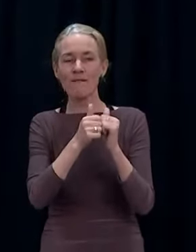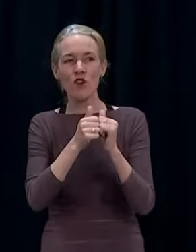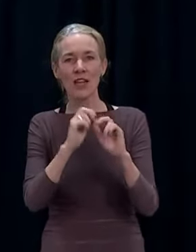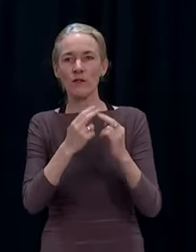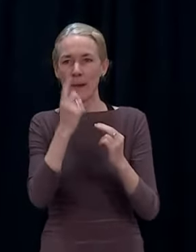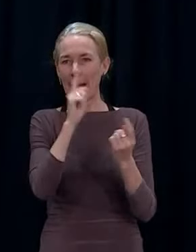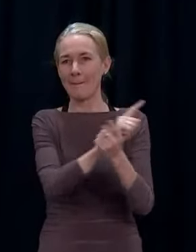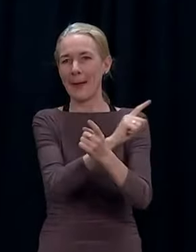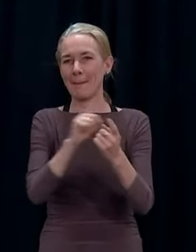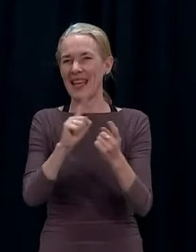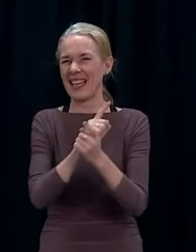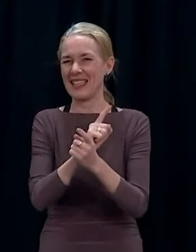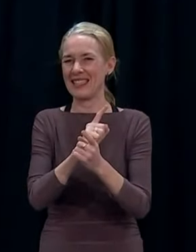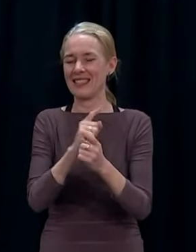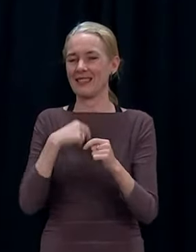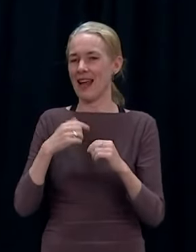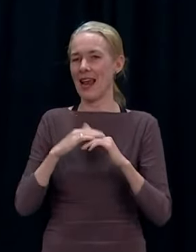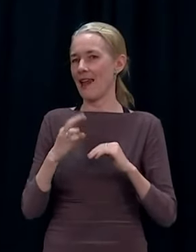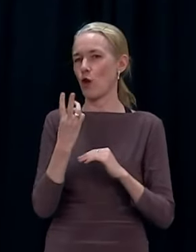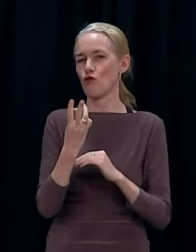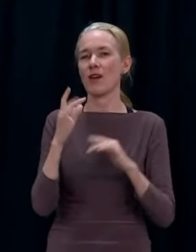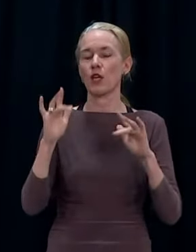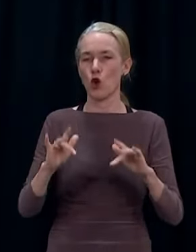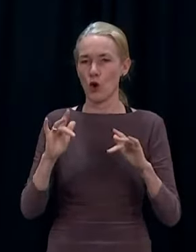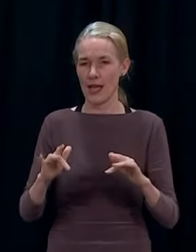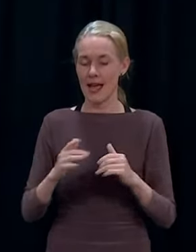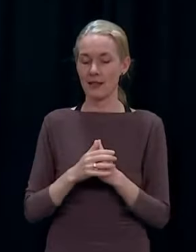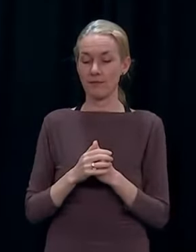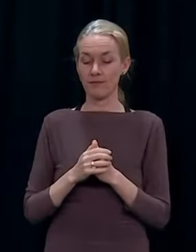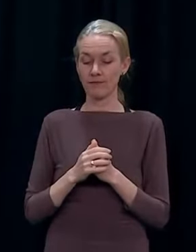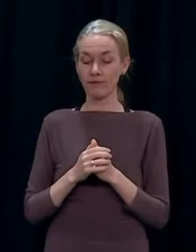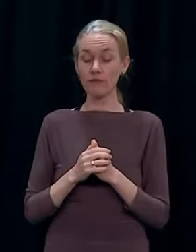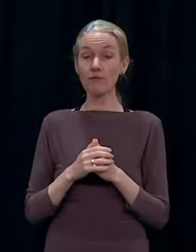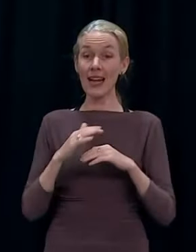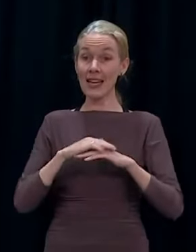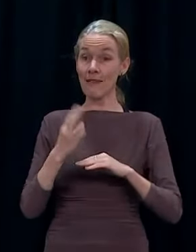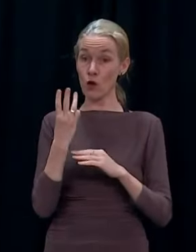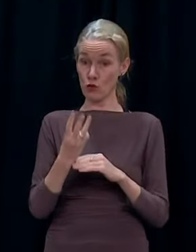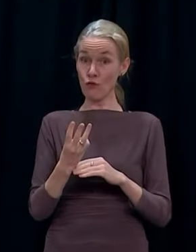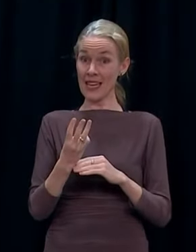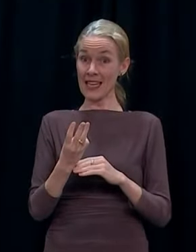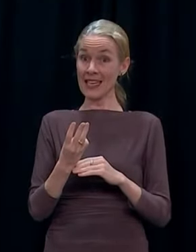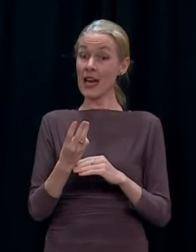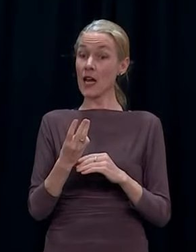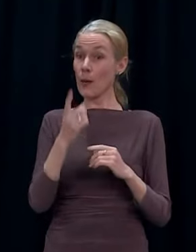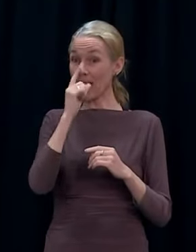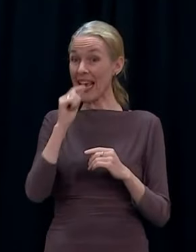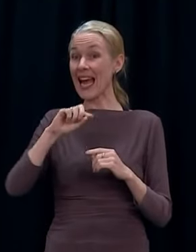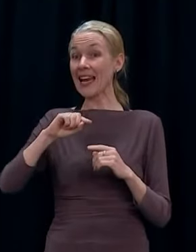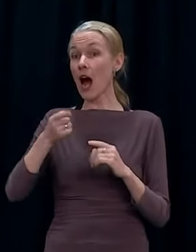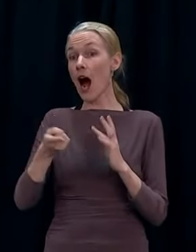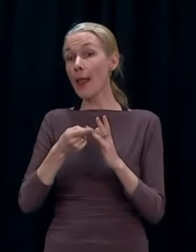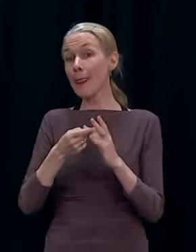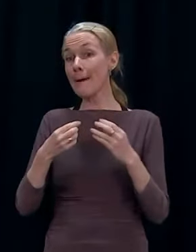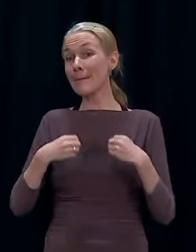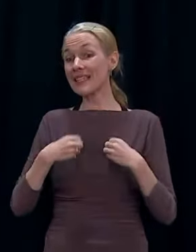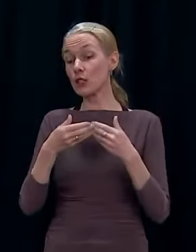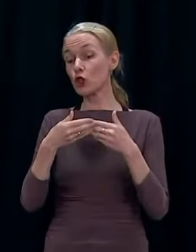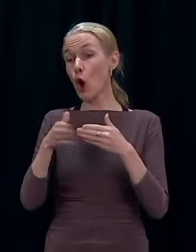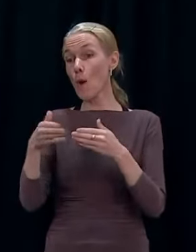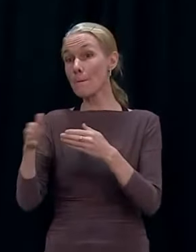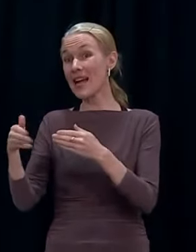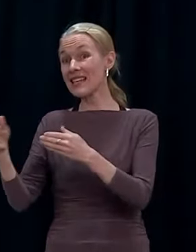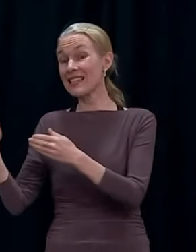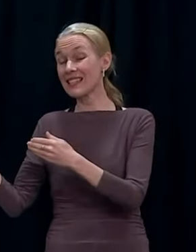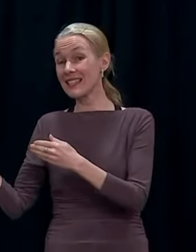open at level 3, but only in accordance with strict rules. Because Delta has changed the rulebook, we have had to change too. That